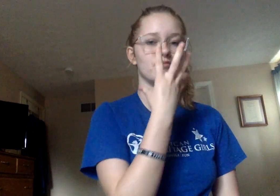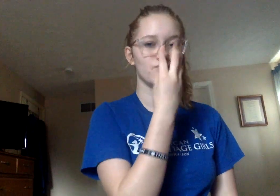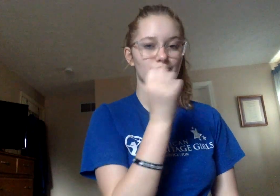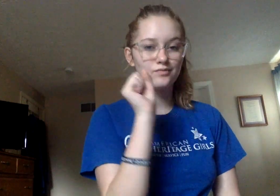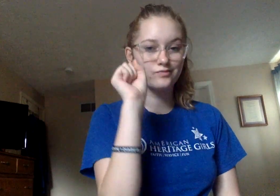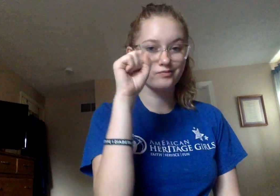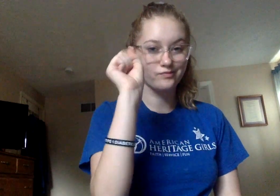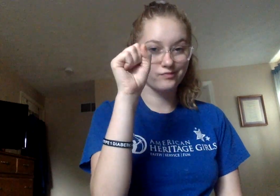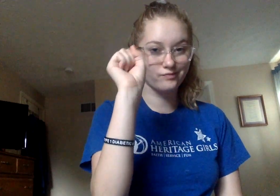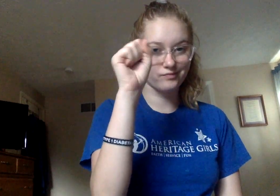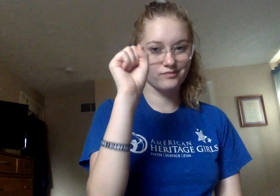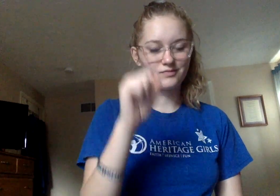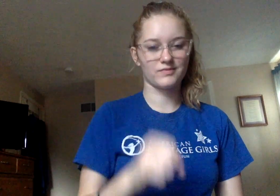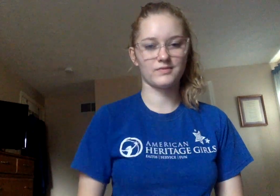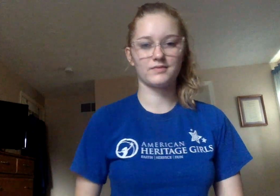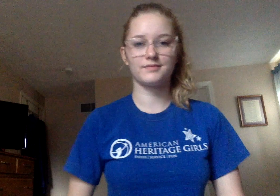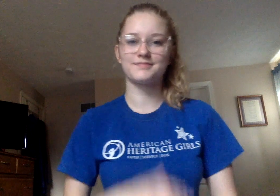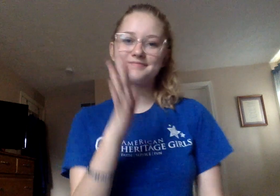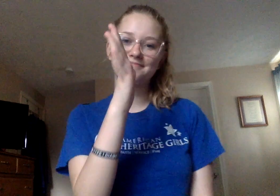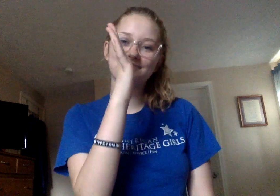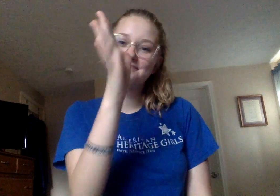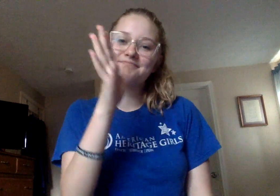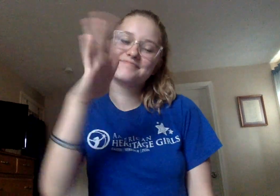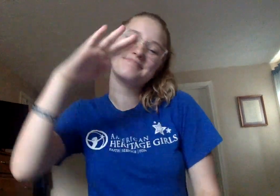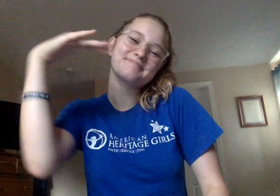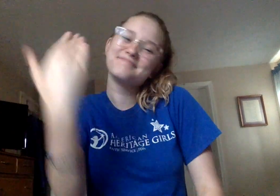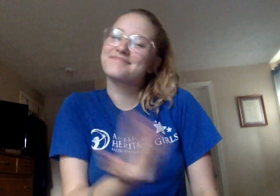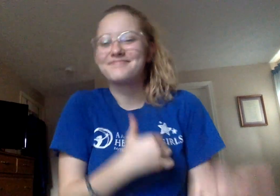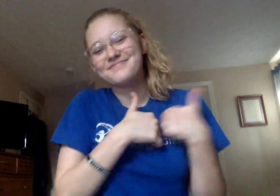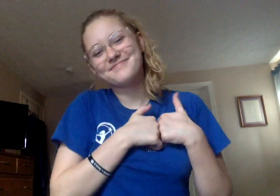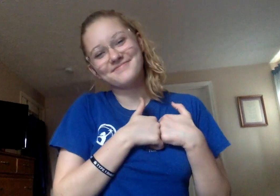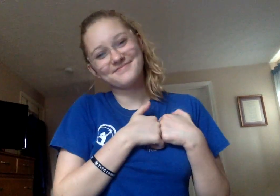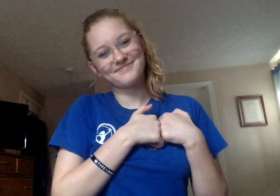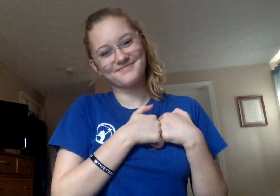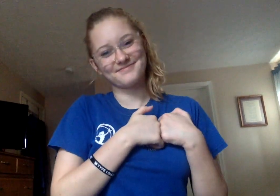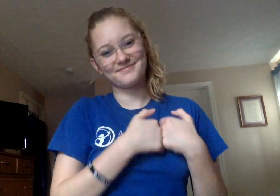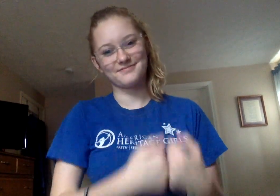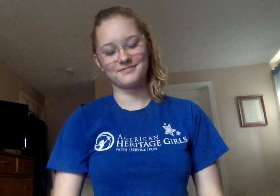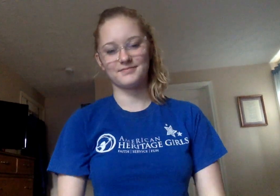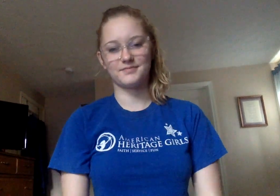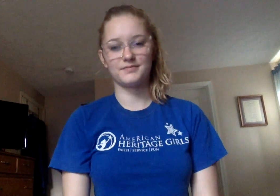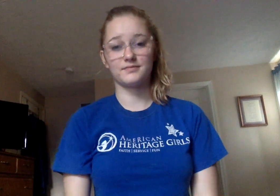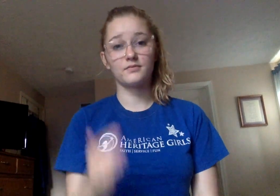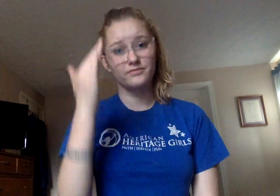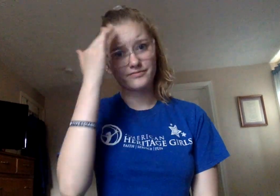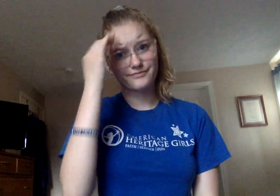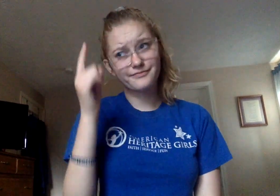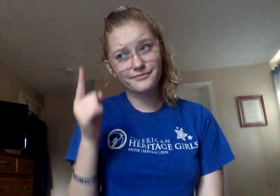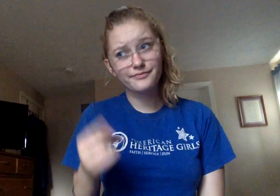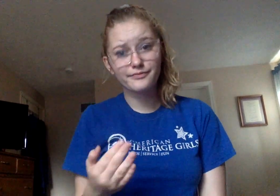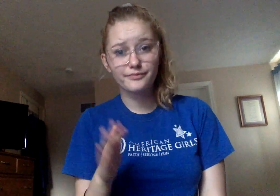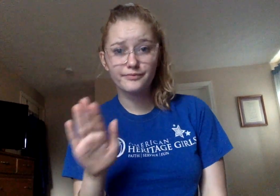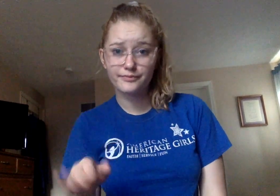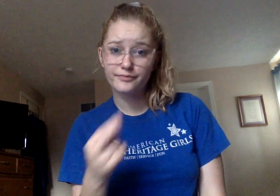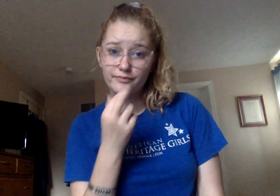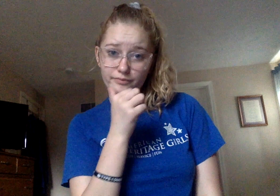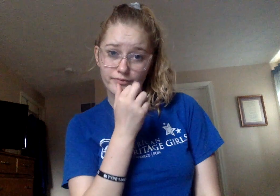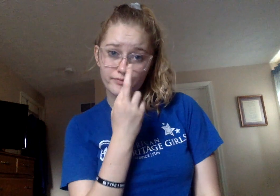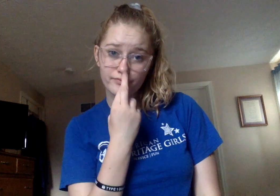door. "Come right in, my darling," replied the grandmother, thinking that it was Little Red Riding Hood. The